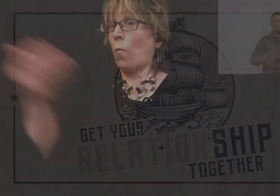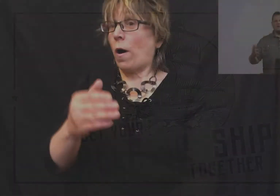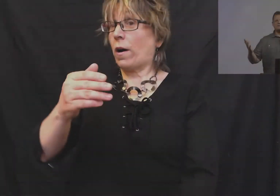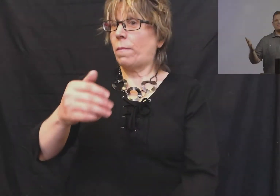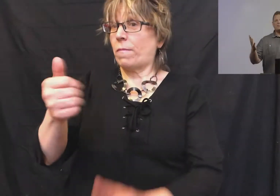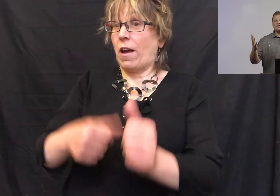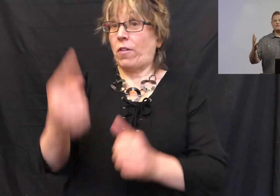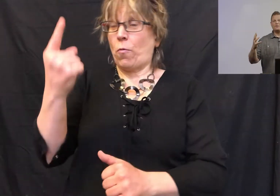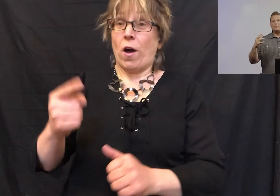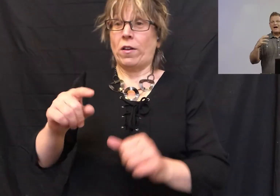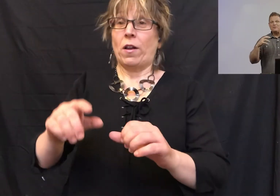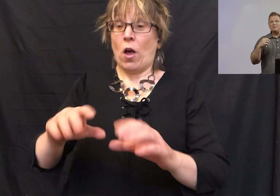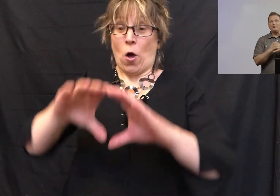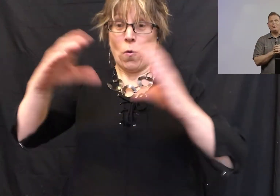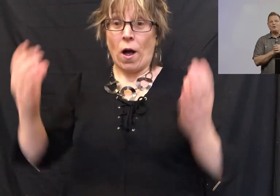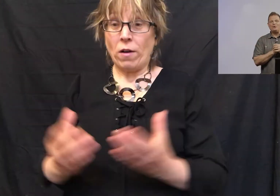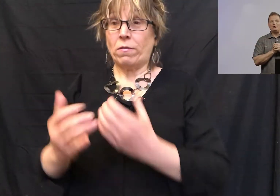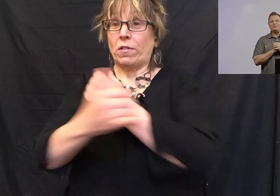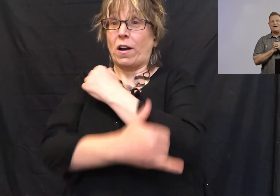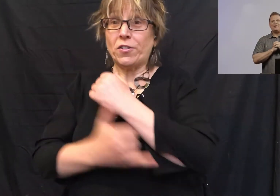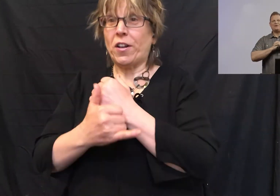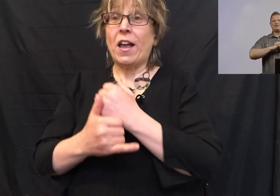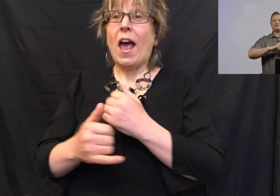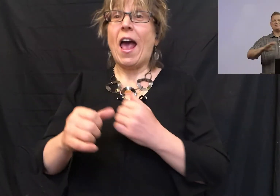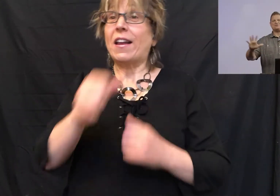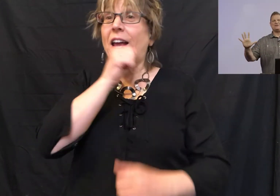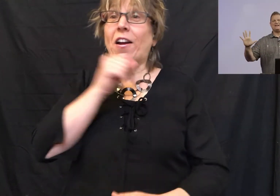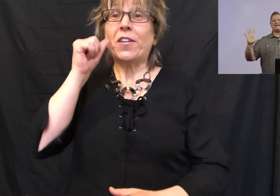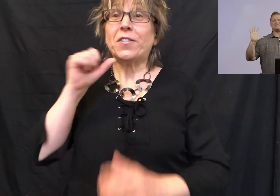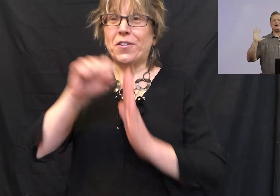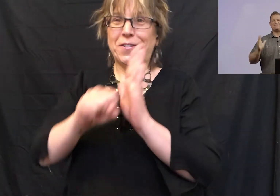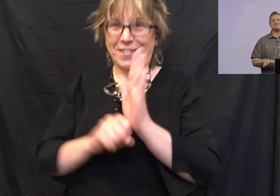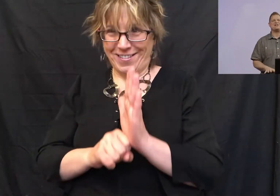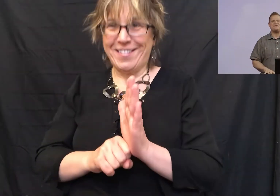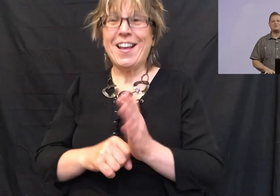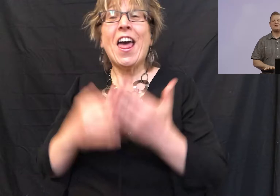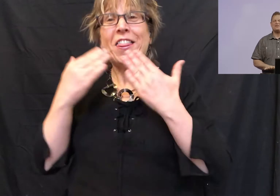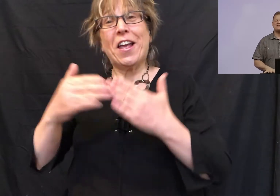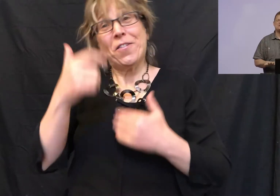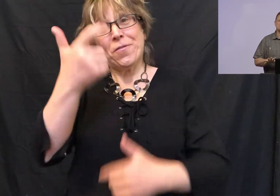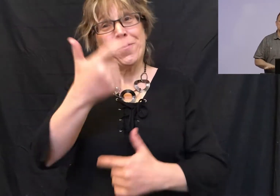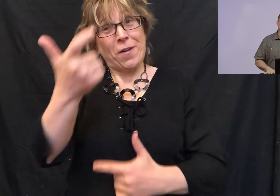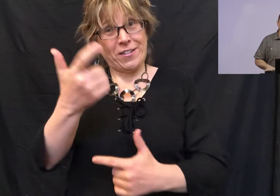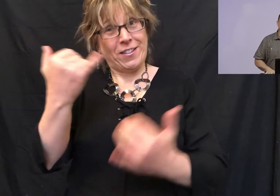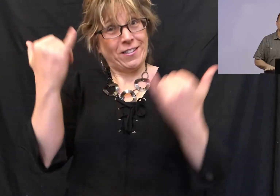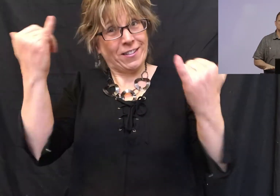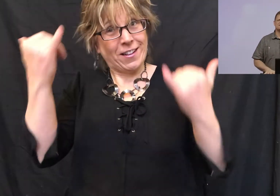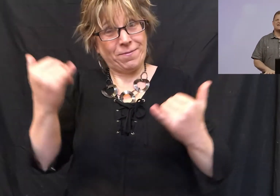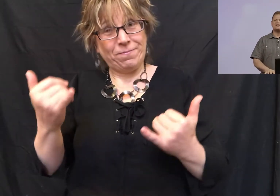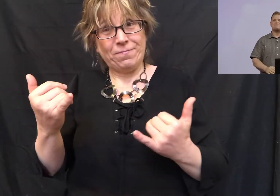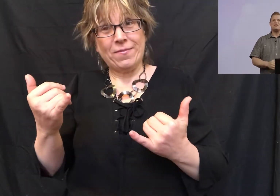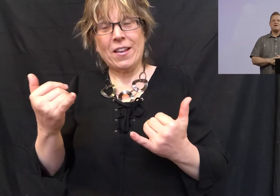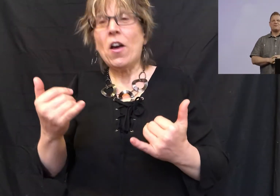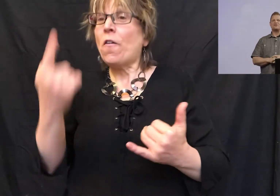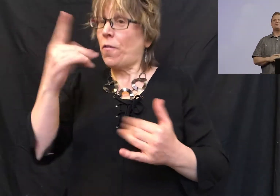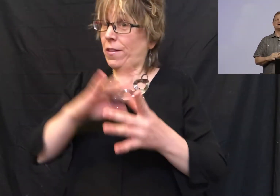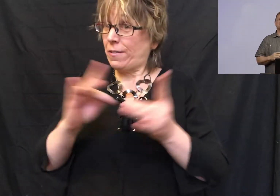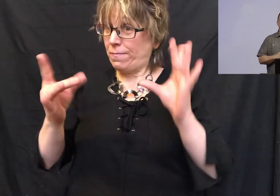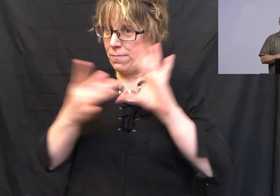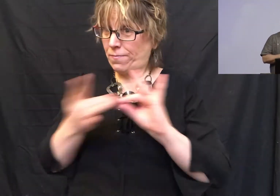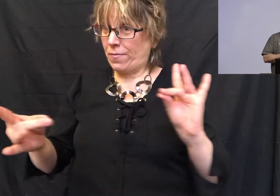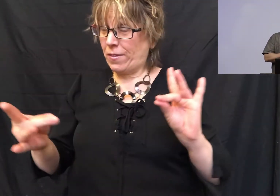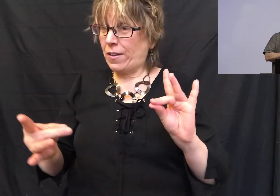I want to welcome everybody from around the world, around our country, and around the state of Arizona. Thank you for tuning in with us today for